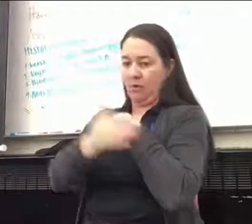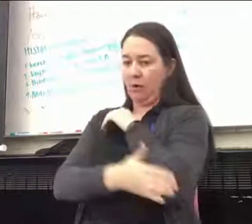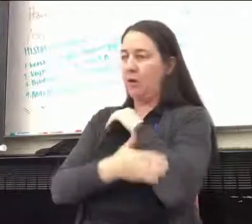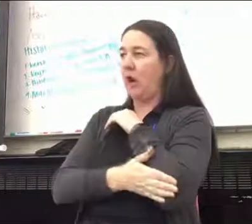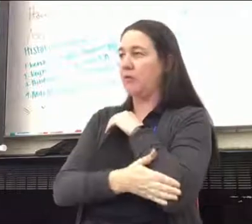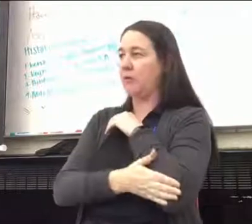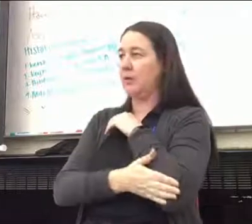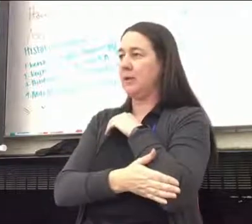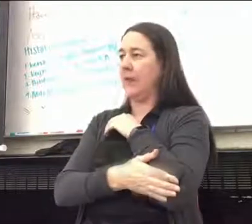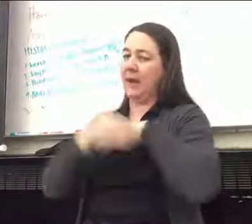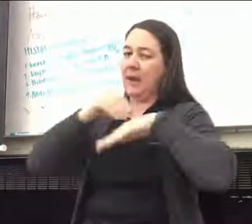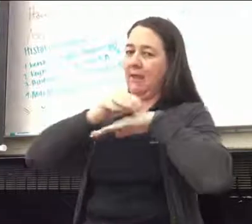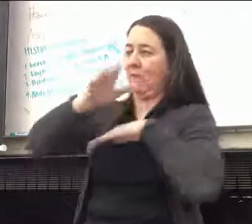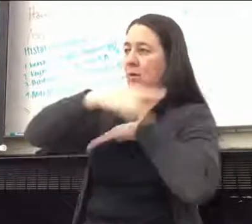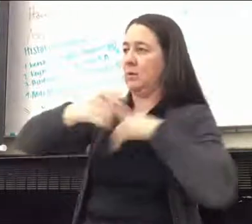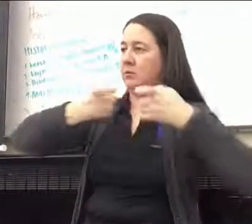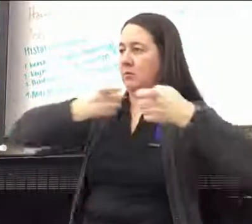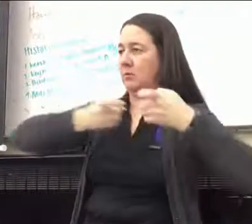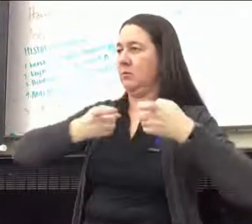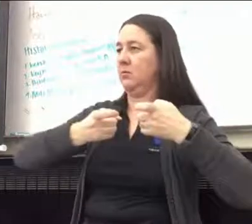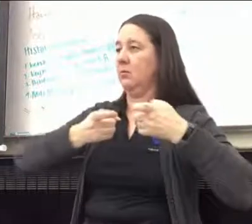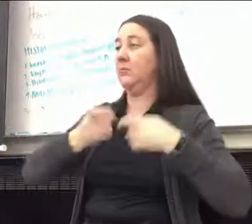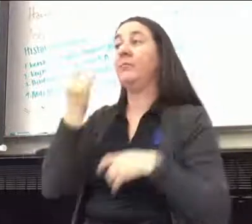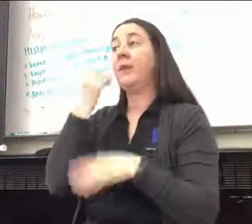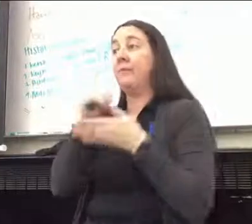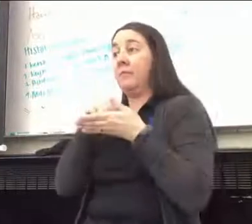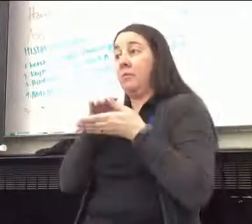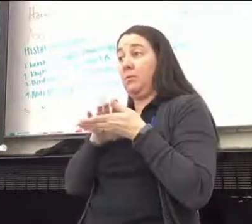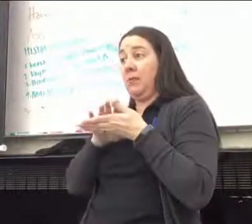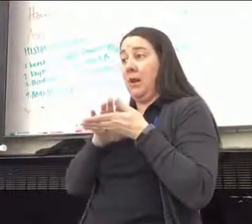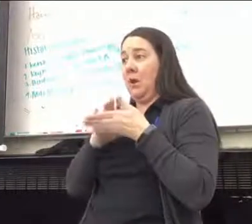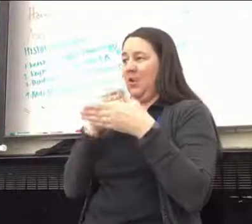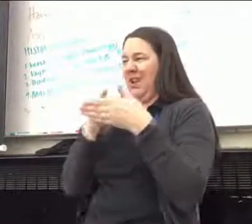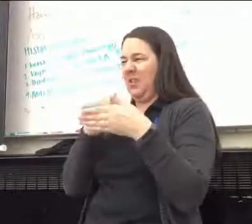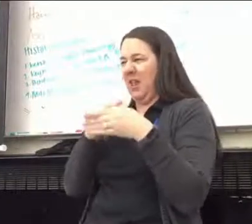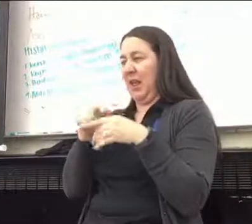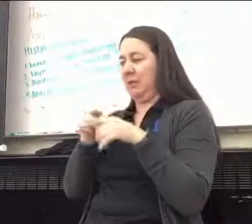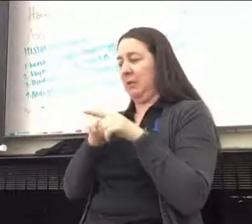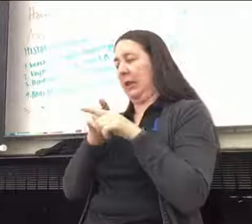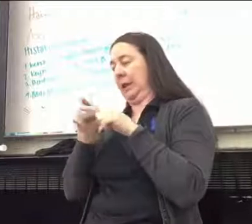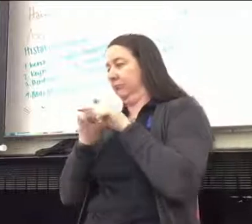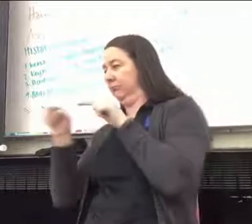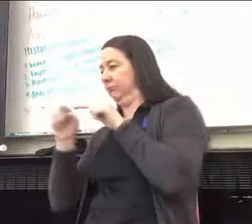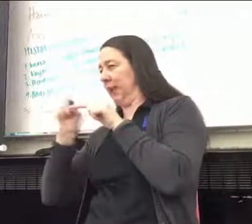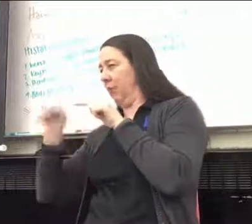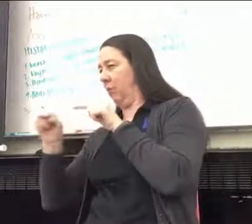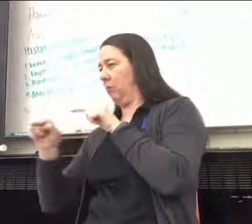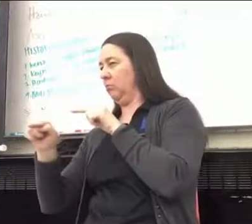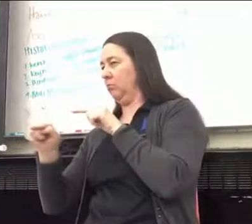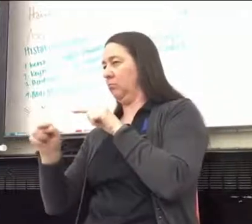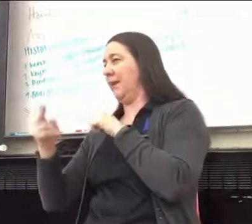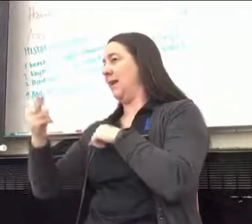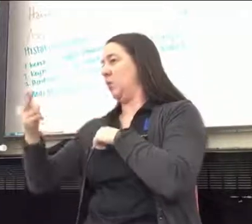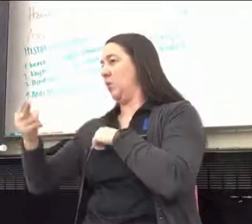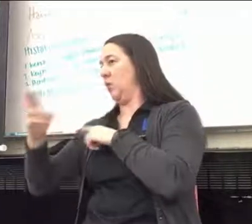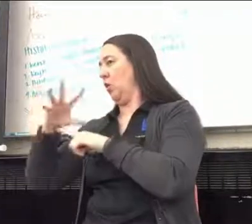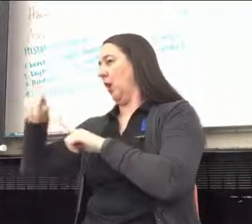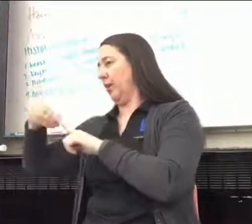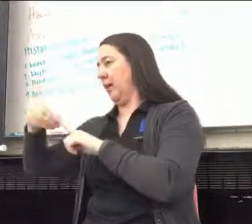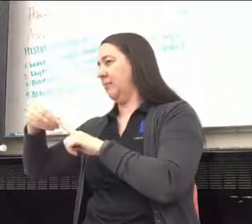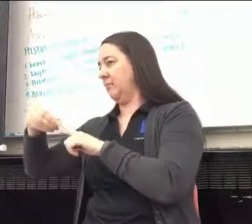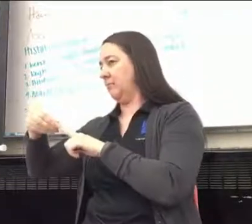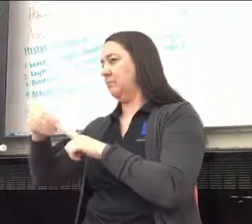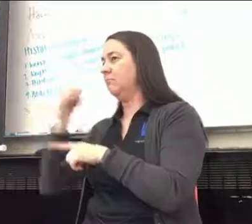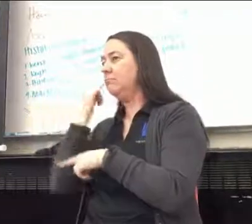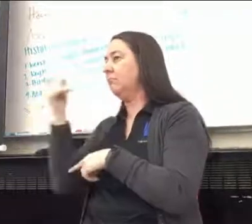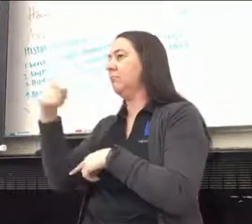Now, if you want to put next to imperialism and do like a little arrow and put historical context. If you get